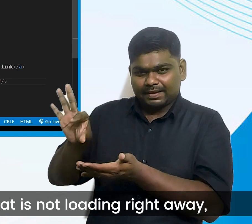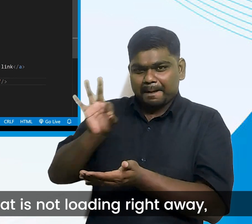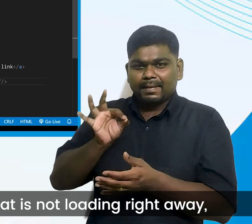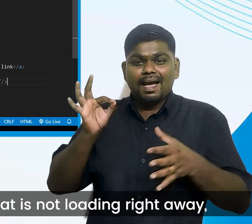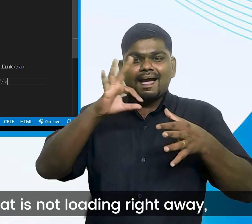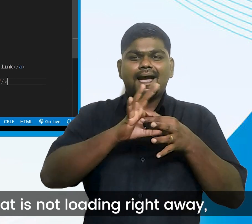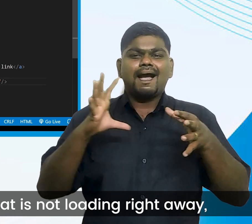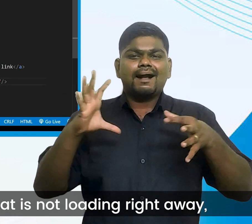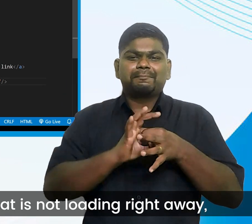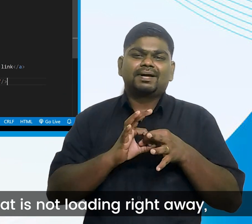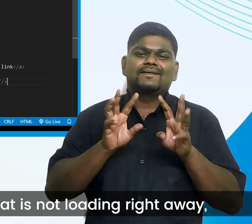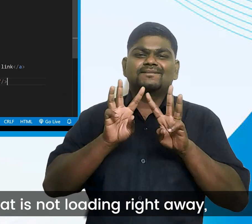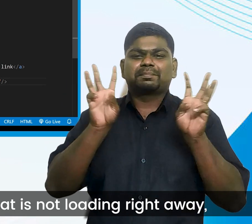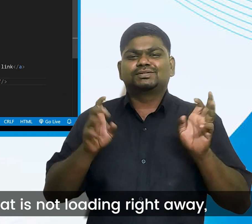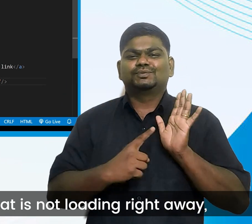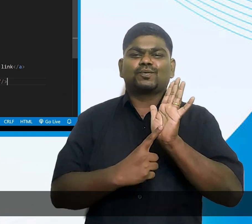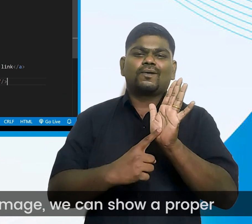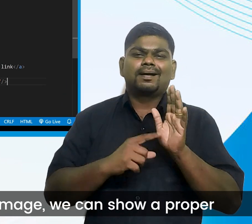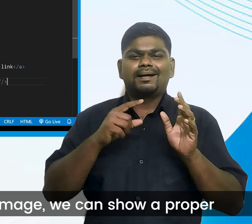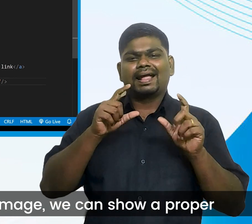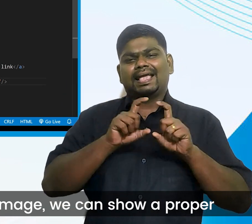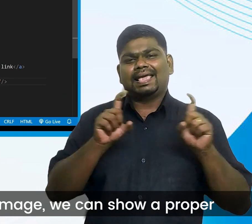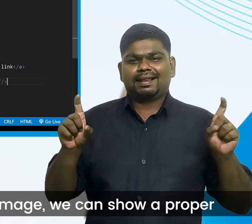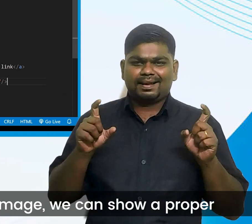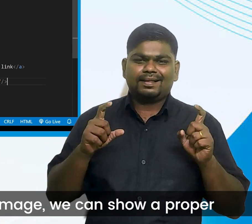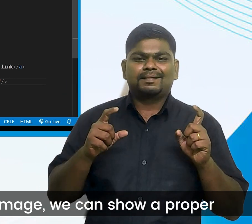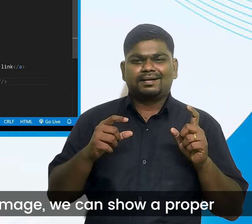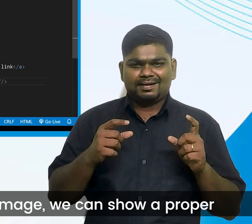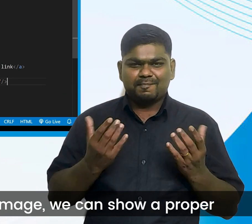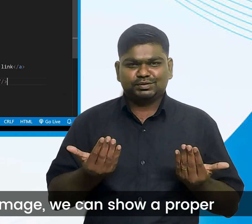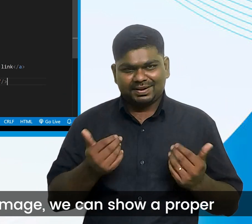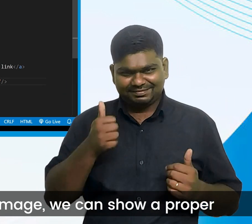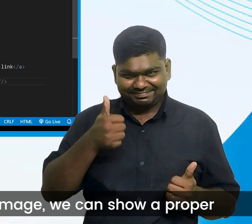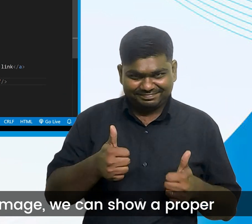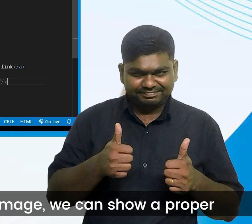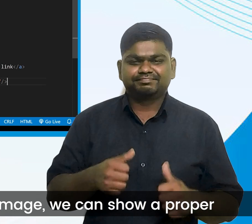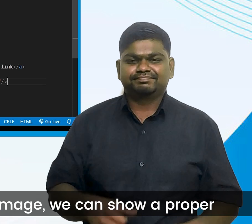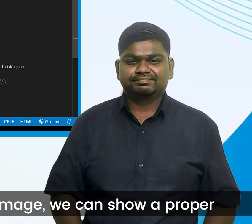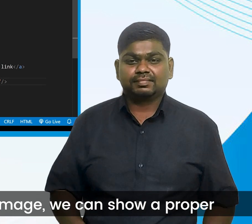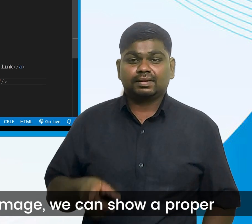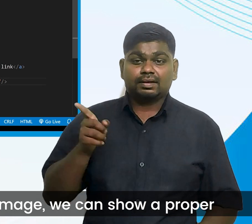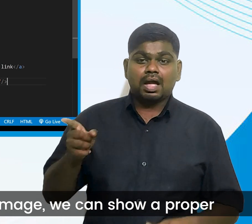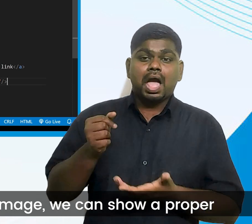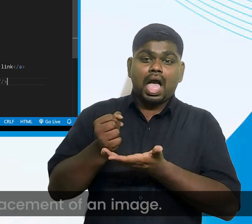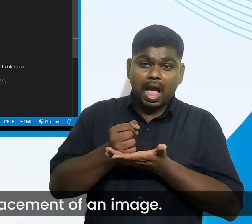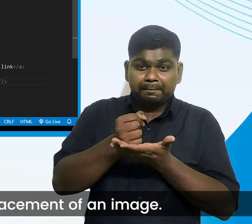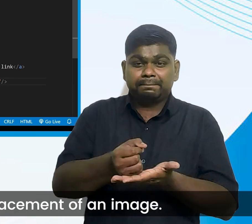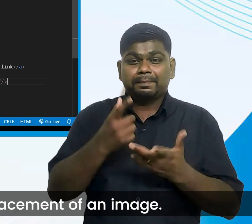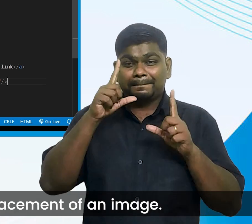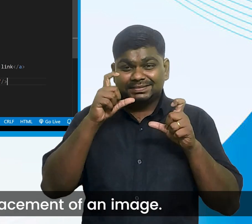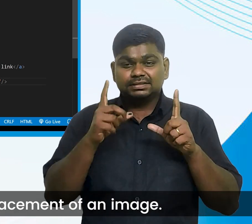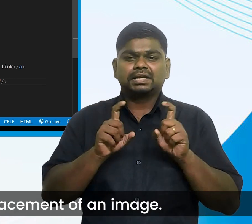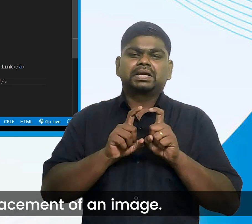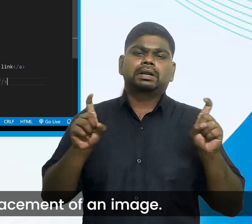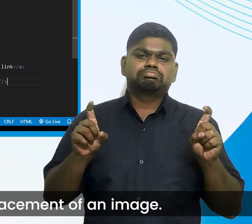not loading right away. So instead of showing a broken image, we can show a proper